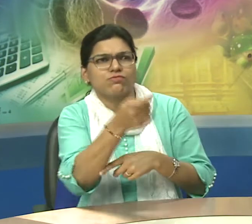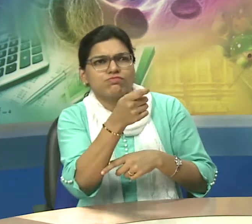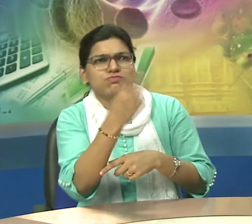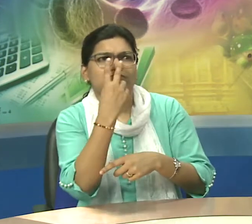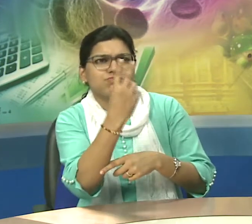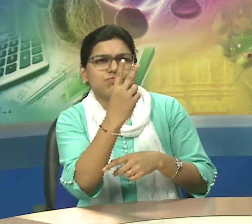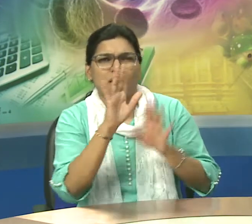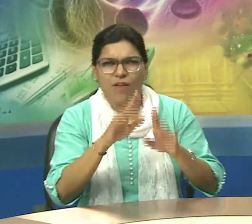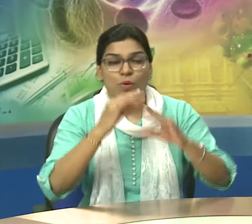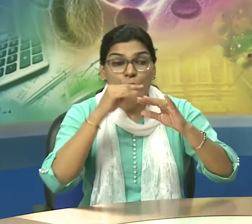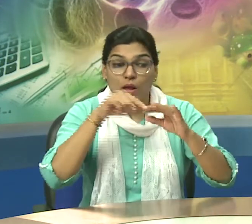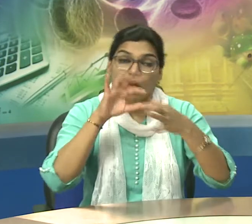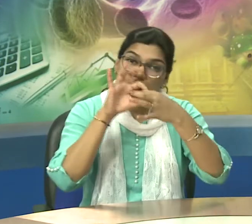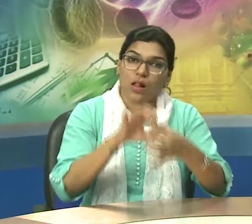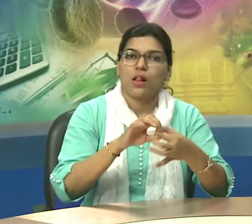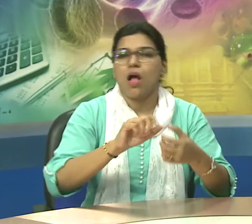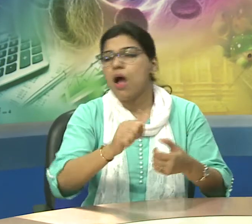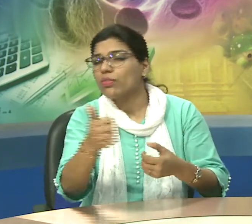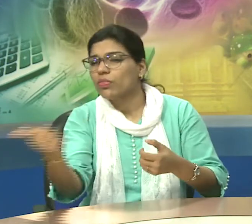maybe on television?